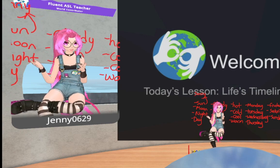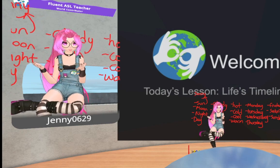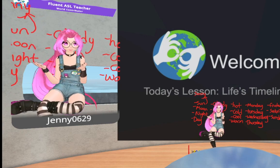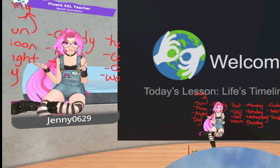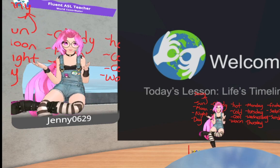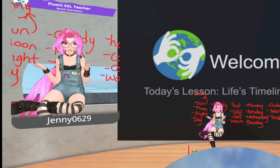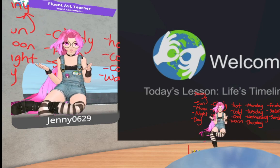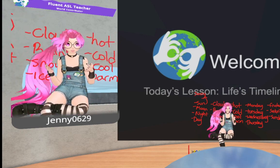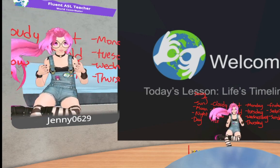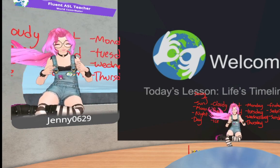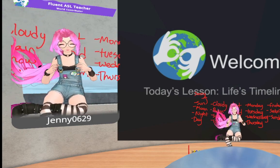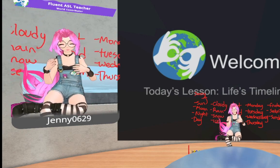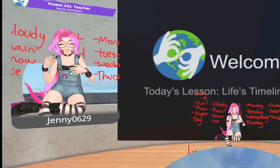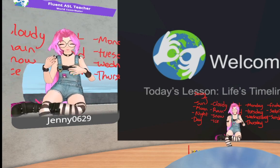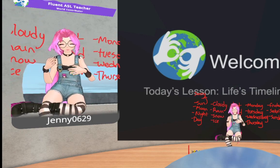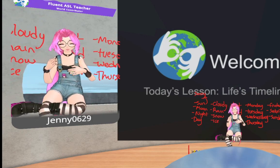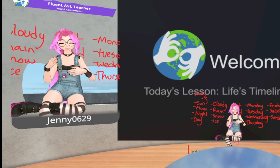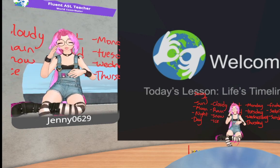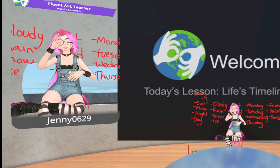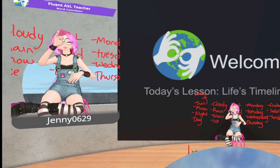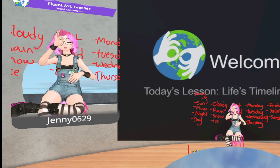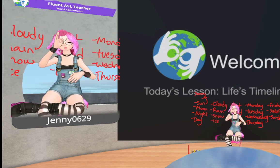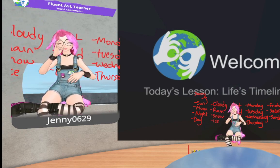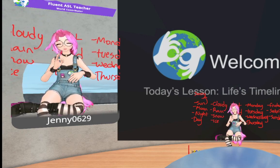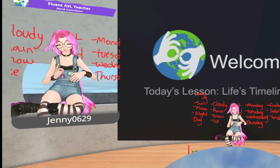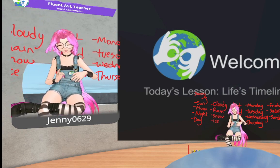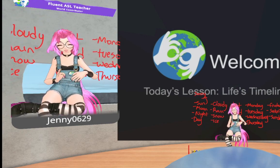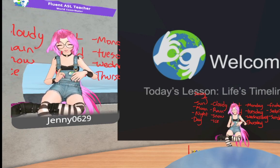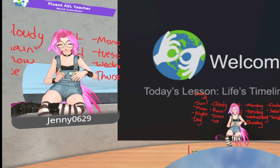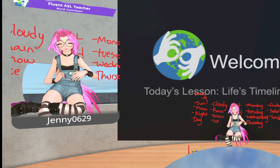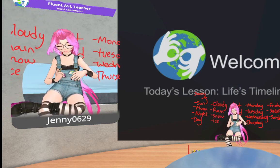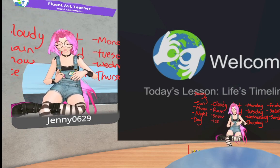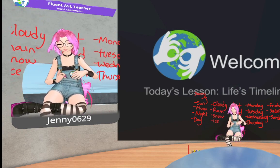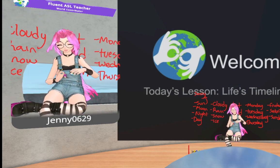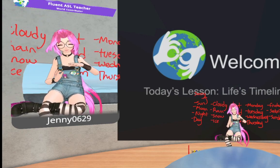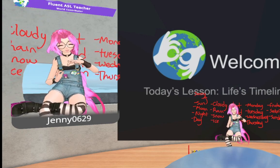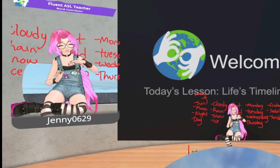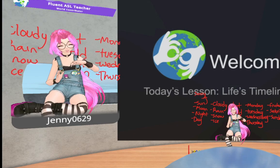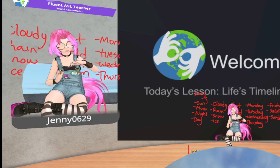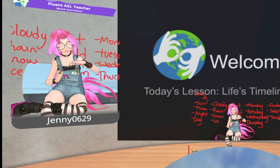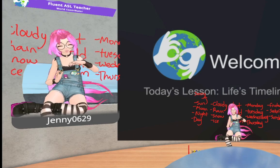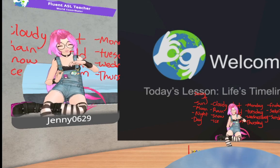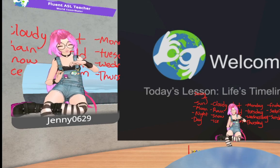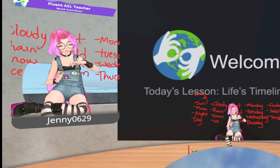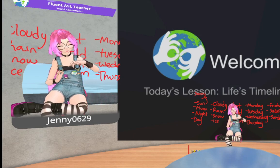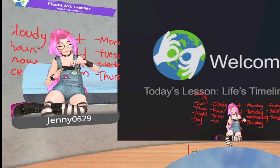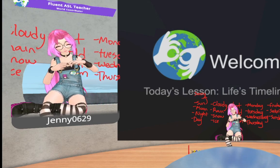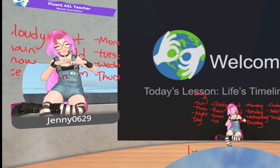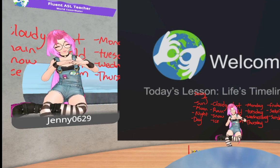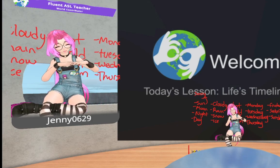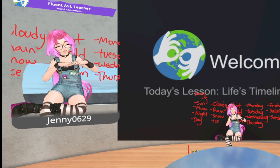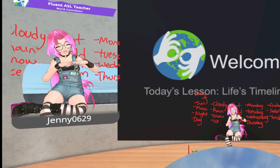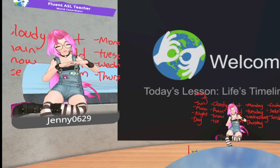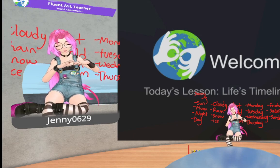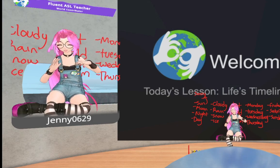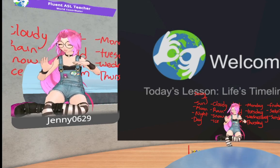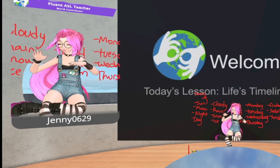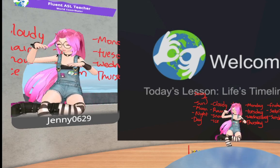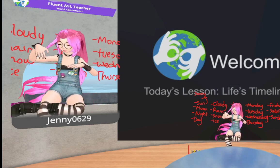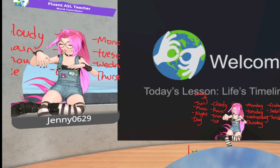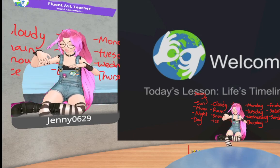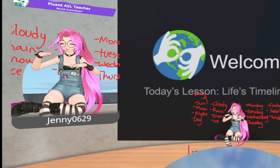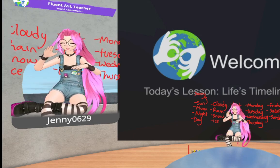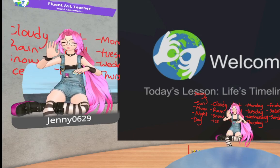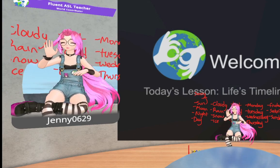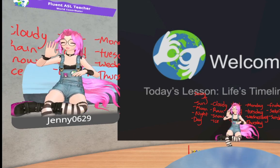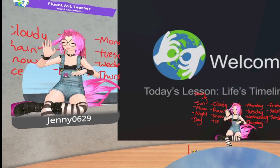What happens in the night? The sun goes down. Yes. So imagine a hill. You're going to have a hand that's going